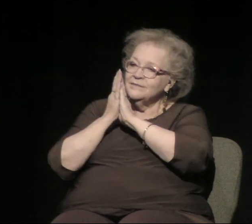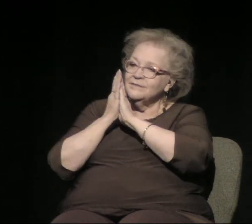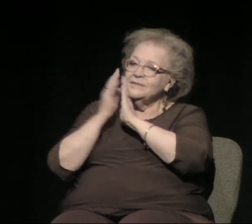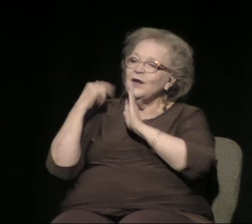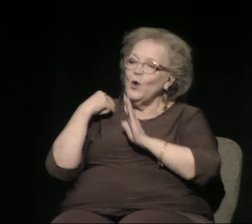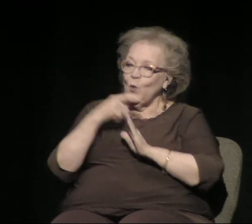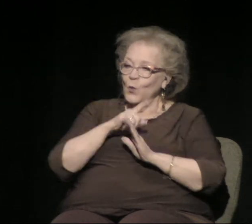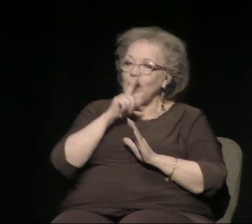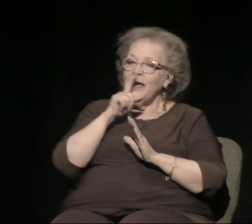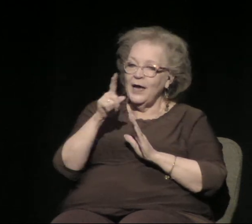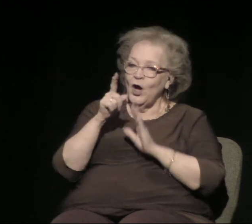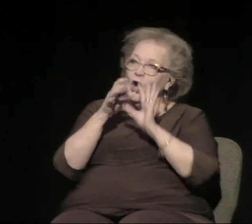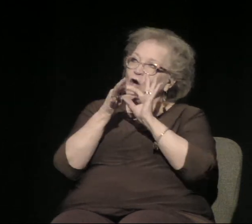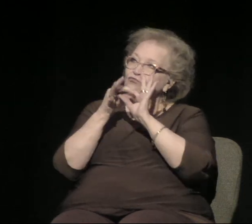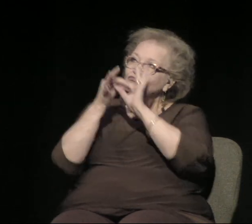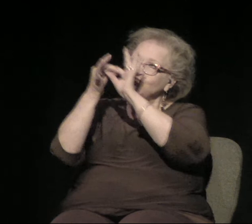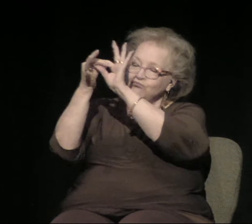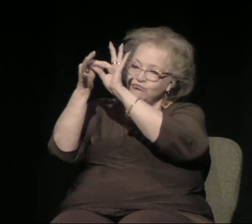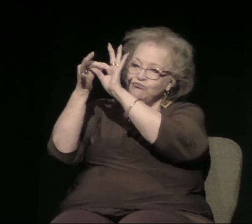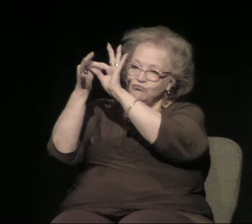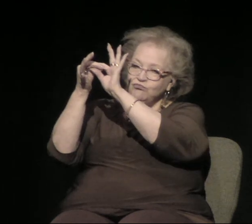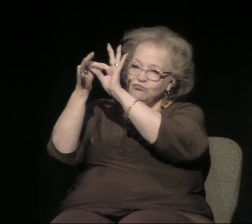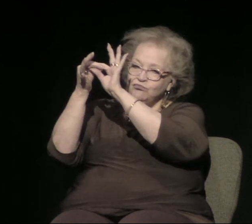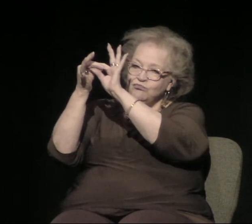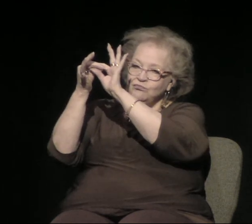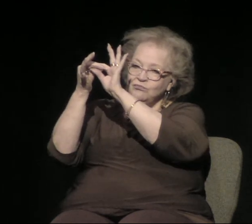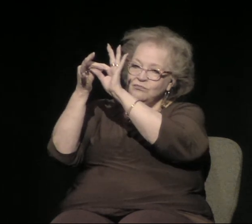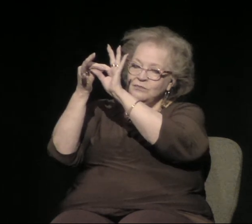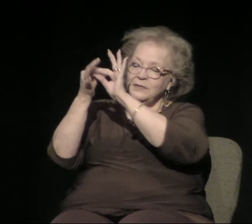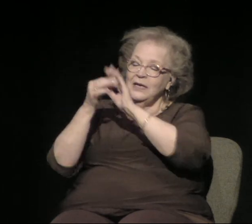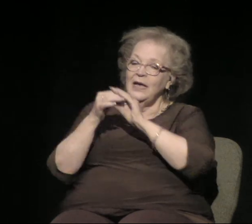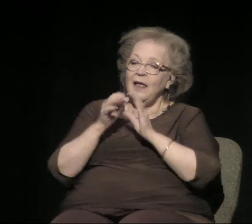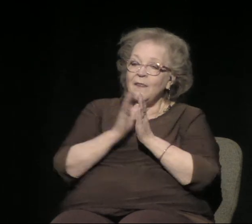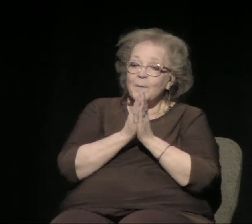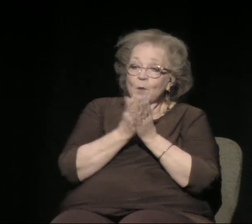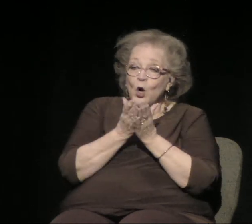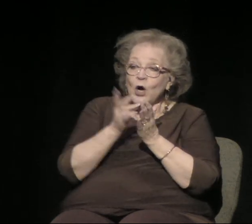We are pipes, not pumps. And so the book